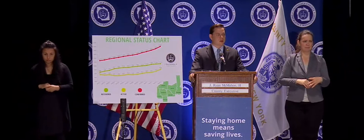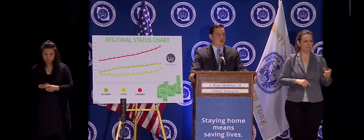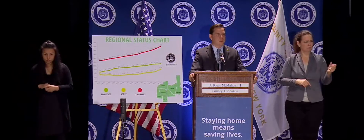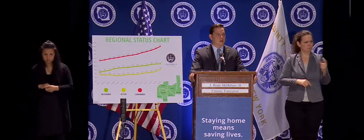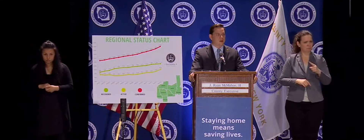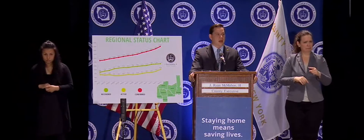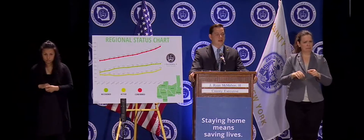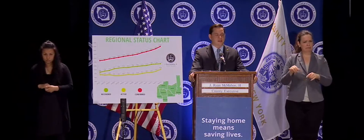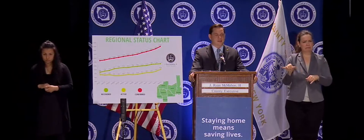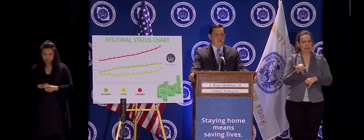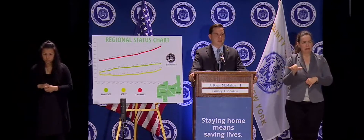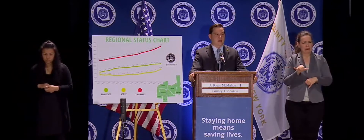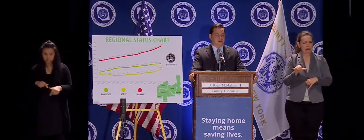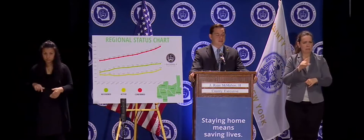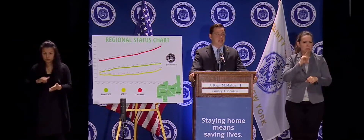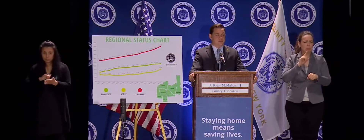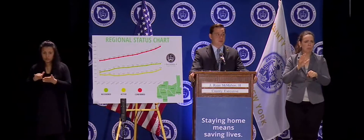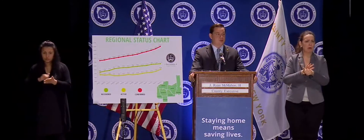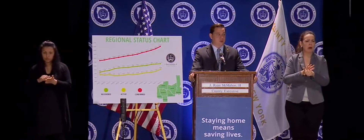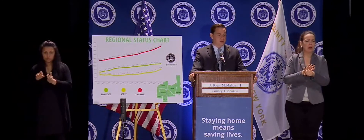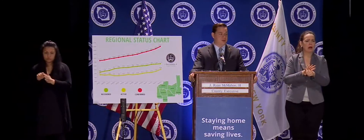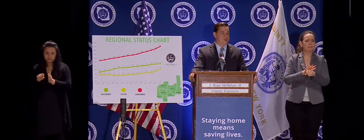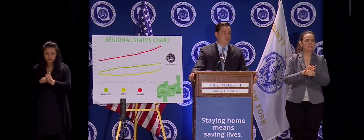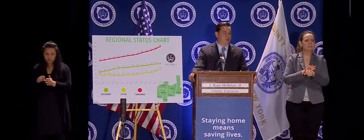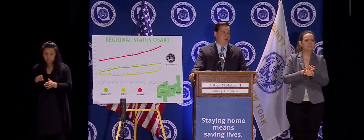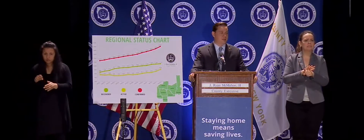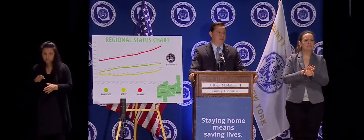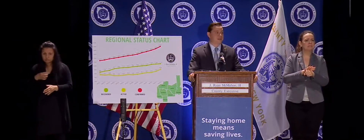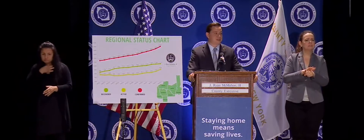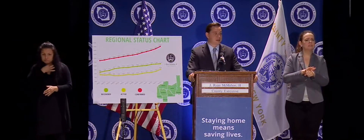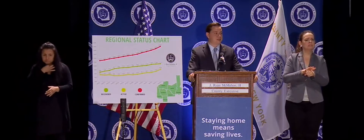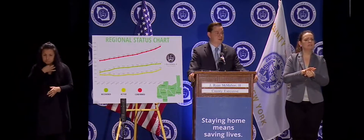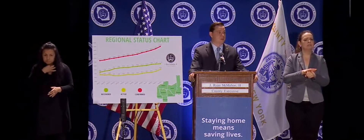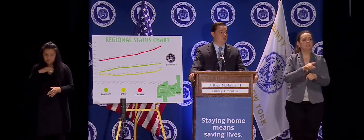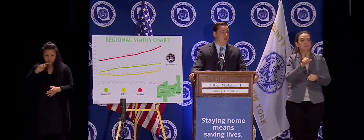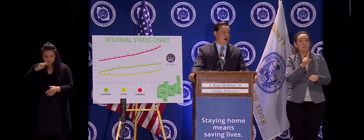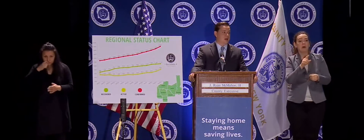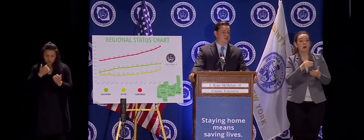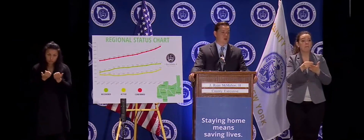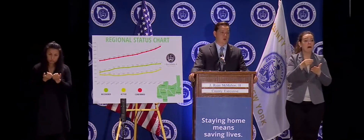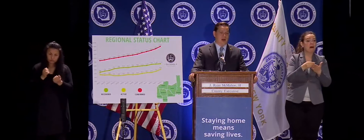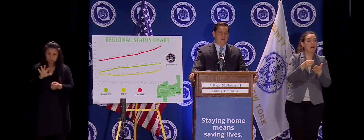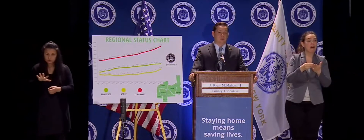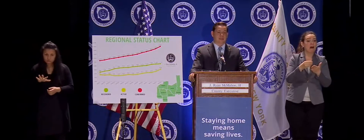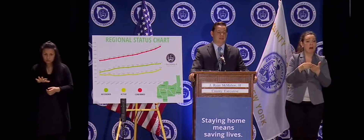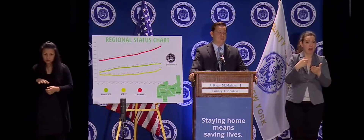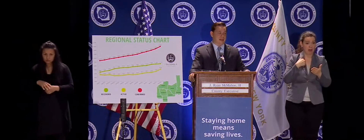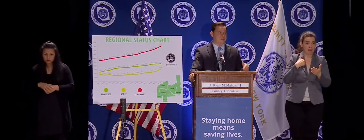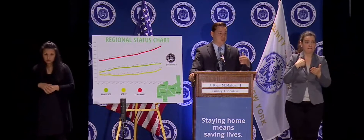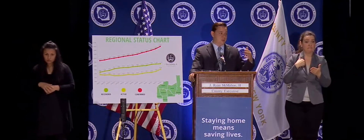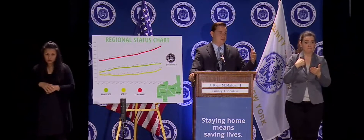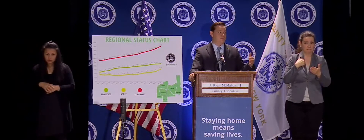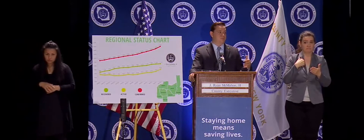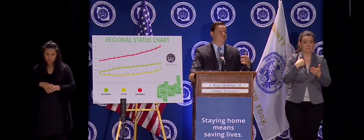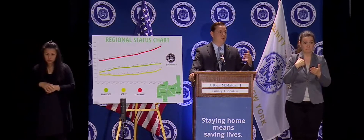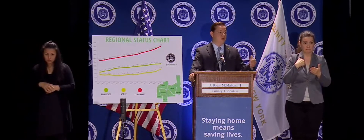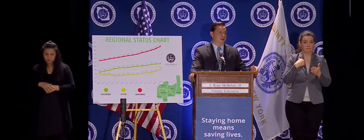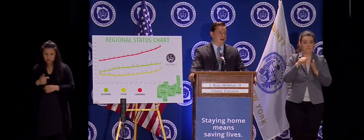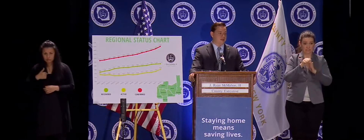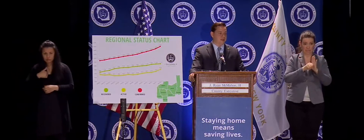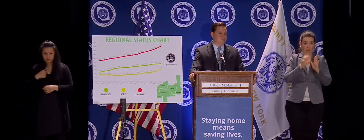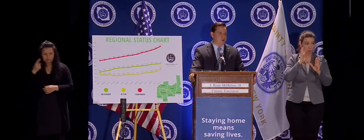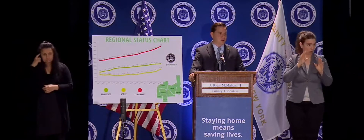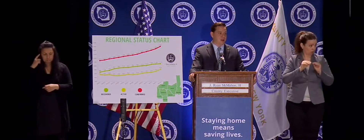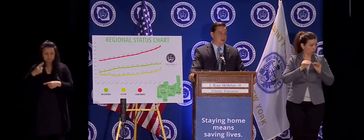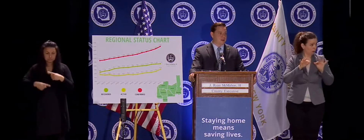to meet this mandate? I think the state's been doing a nice job procuring test kits now, Tim. So I believe that's going to be part of that.